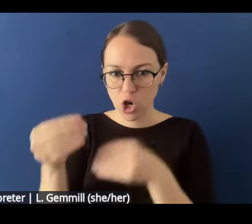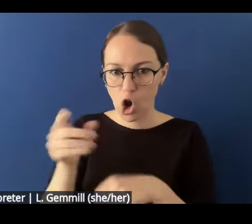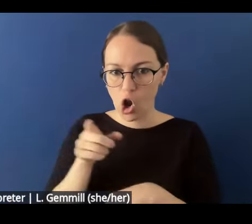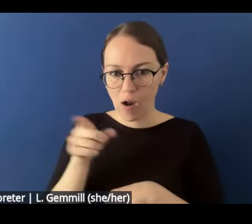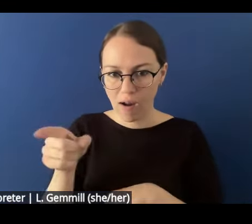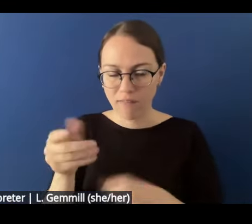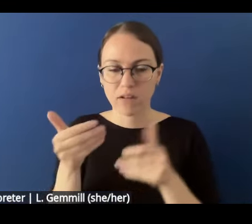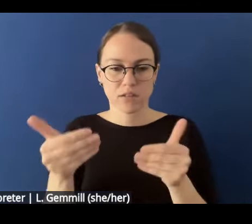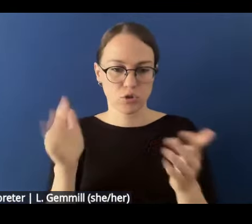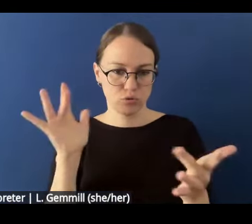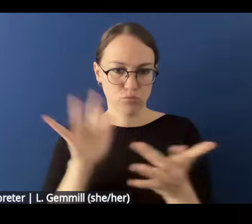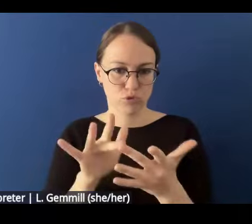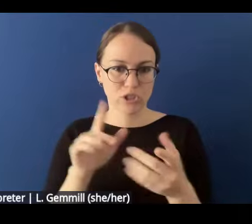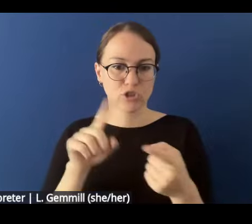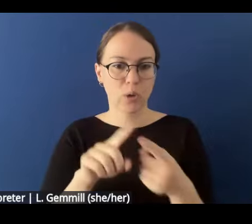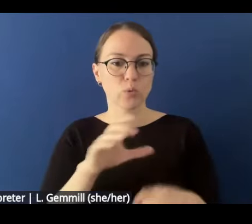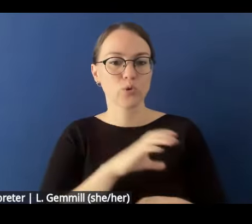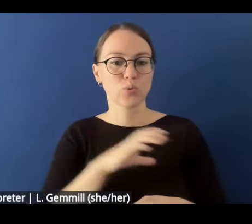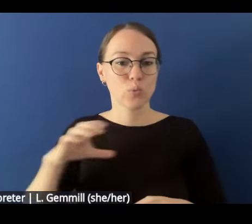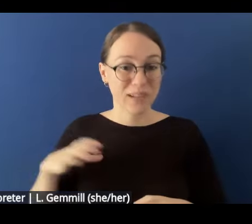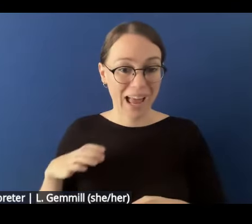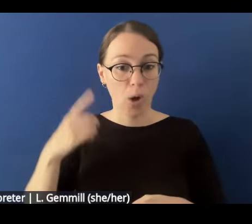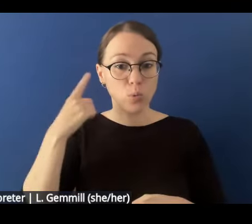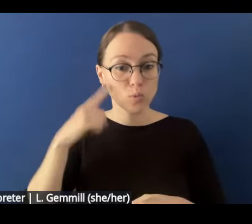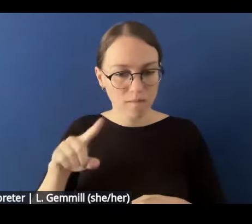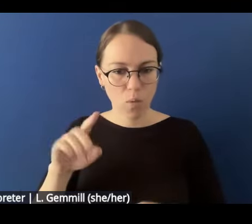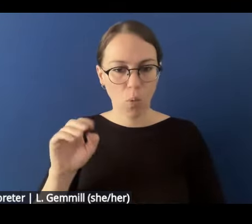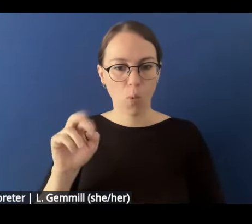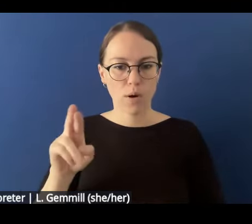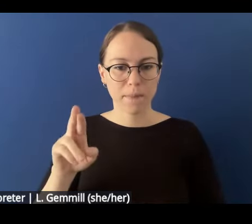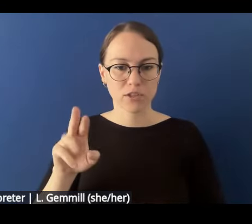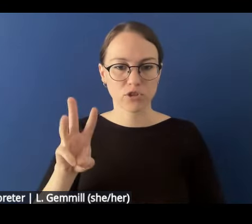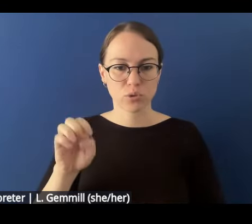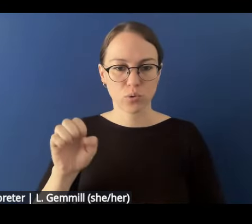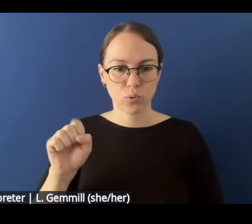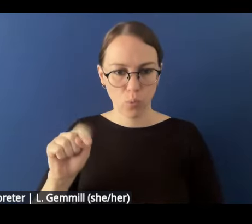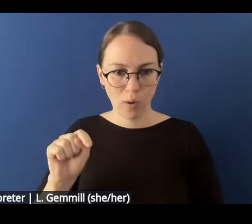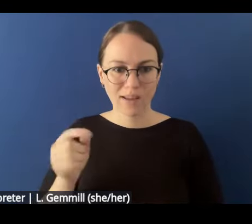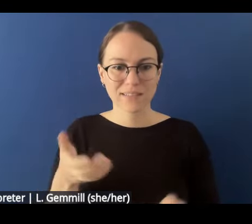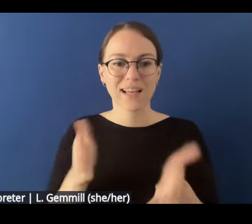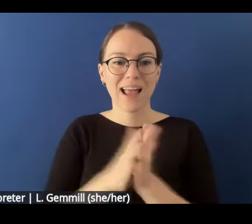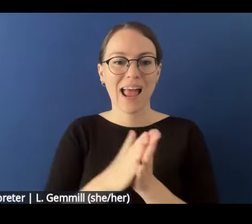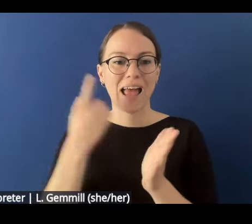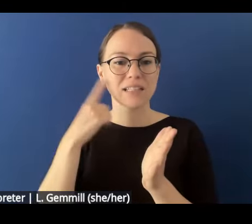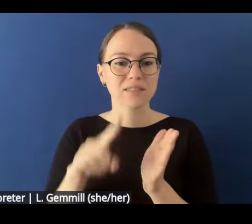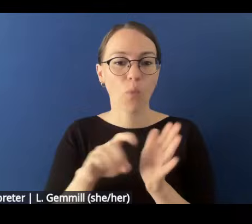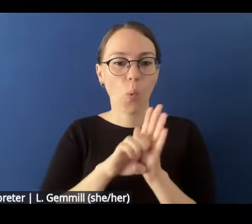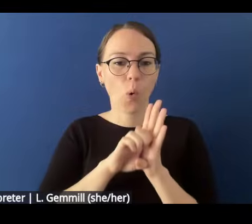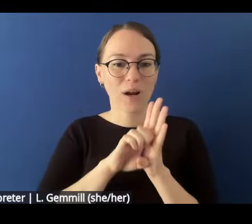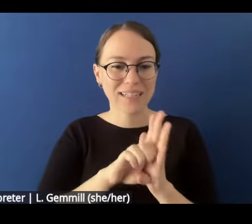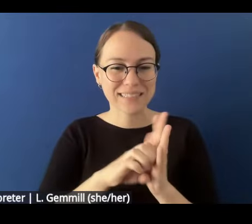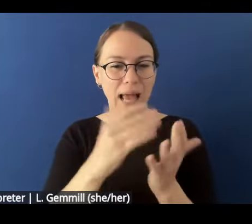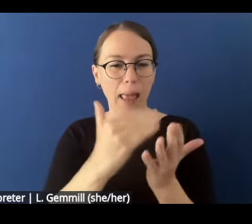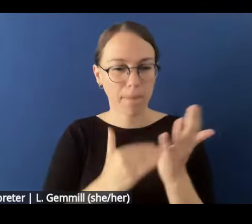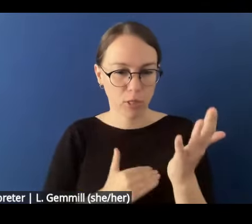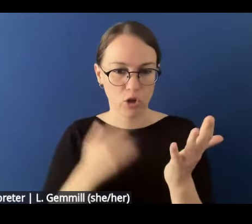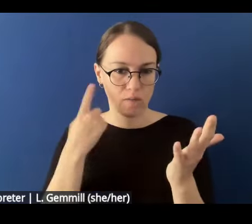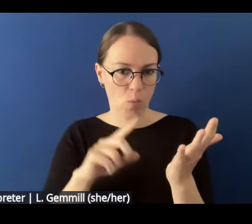counsel for Mr. West and ask for exemplars of signatures from the out-of-state